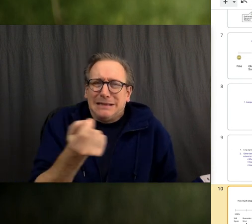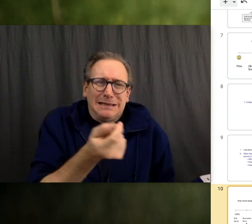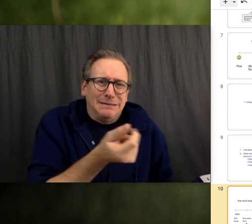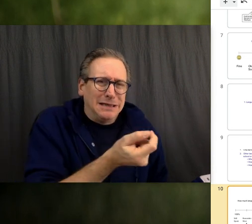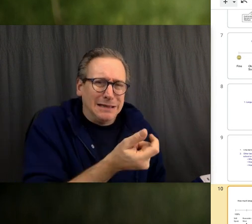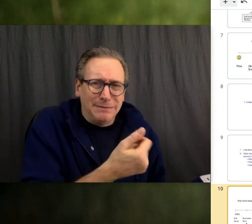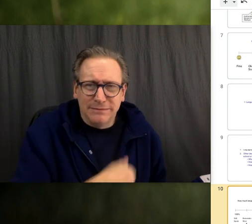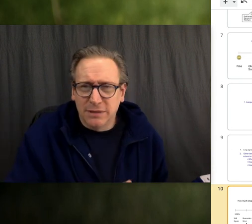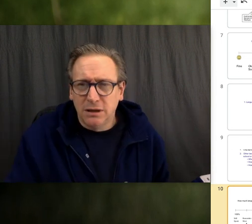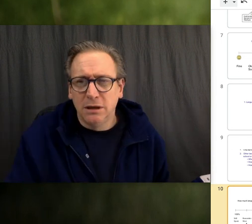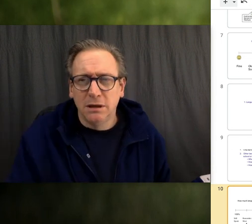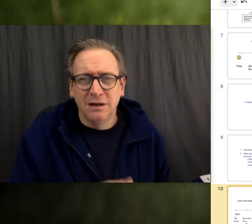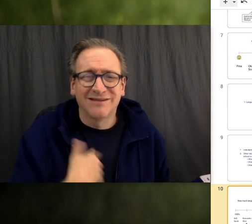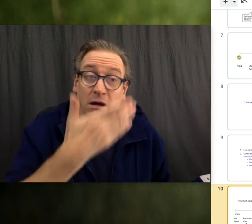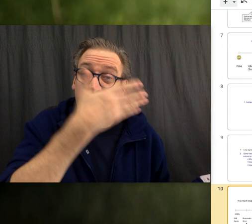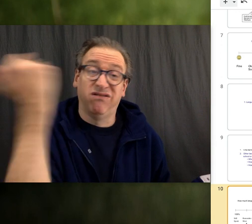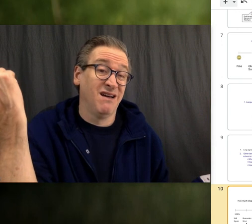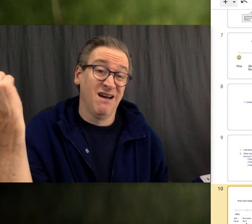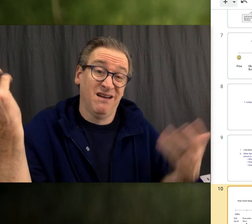Little bit.